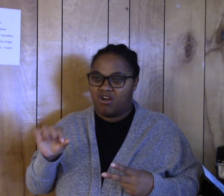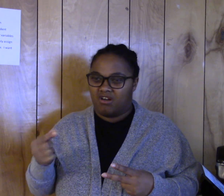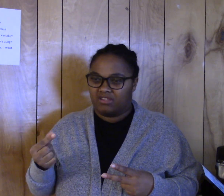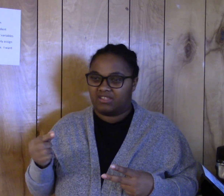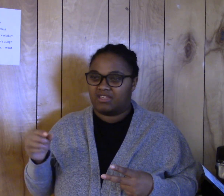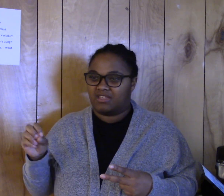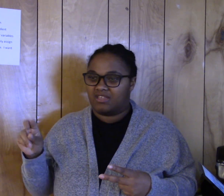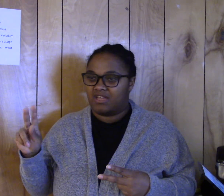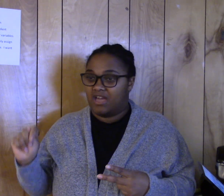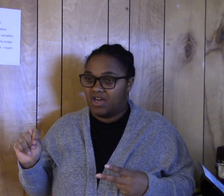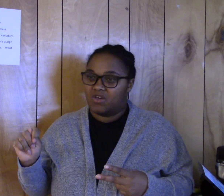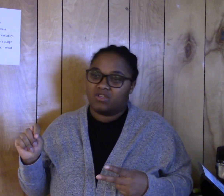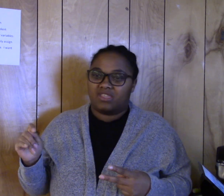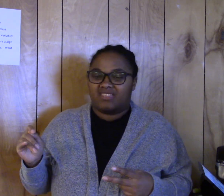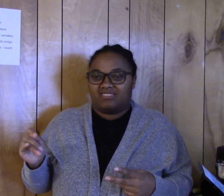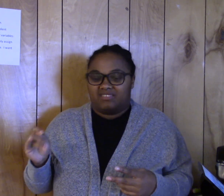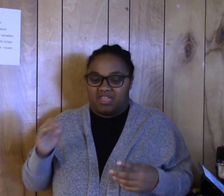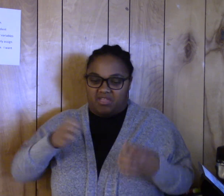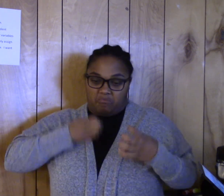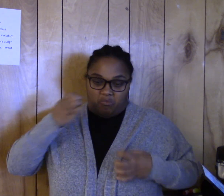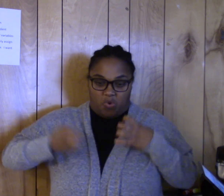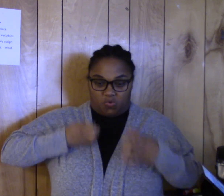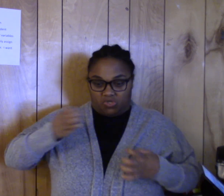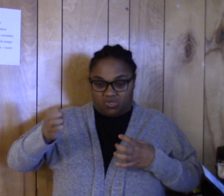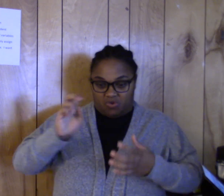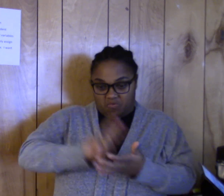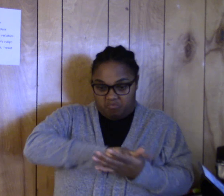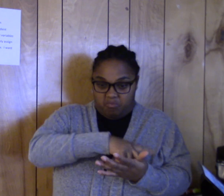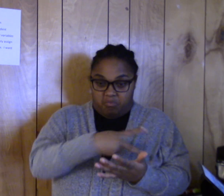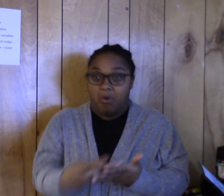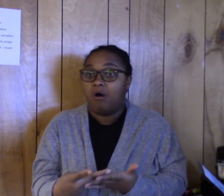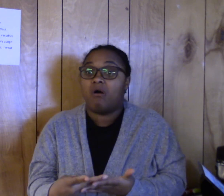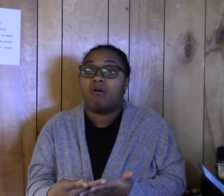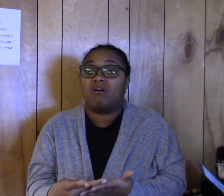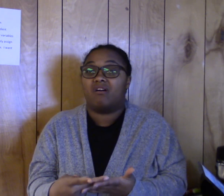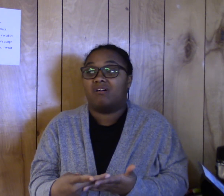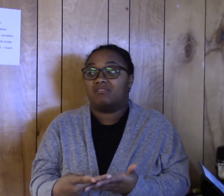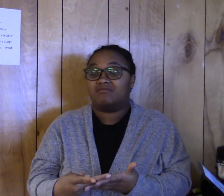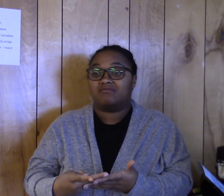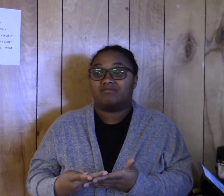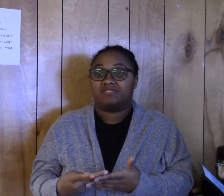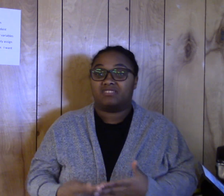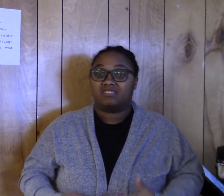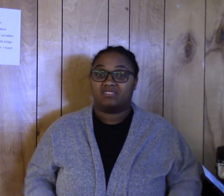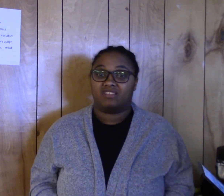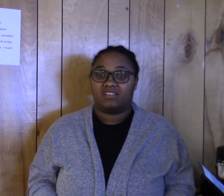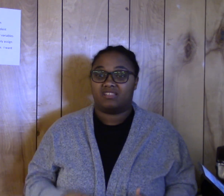emotional frenzy, and they literally fall out of the church pew and then onto the floor, and they're flopping and screaming.